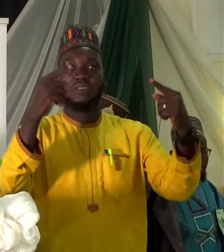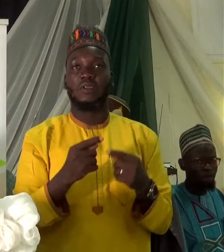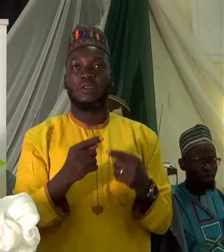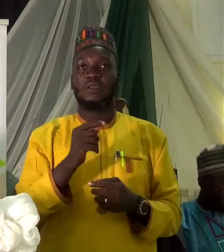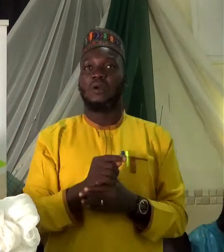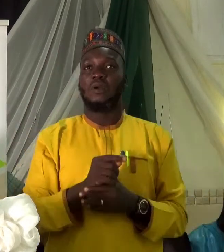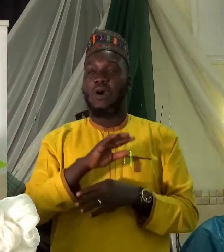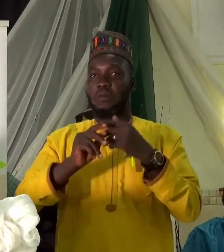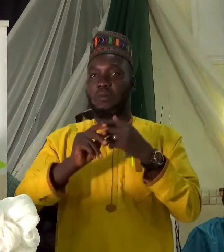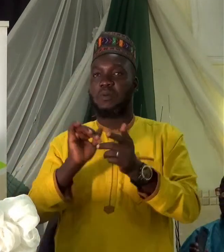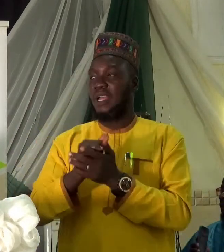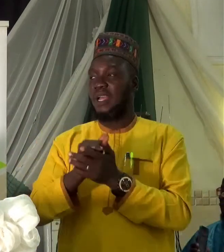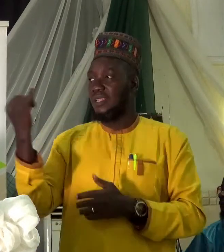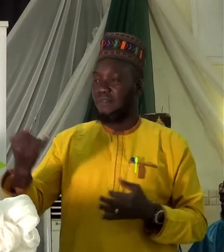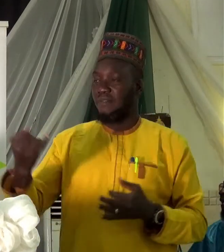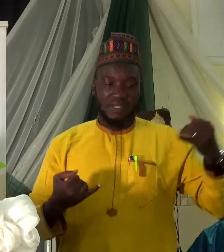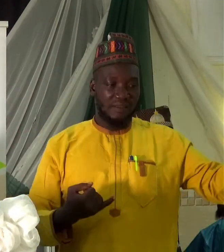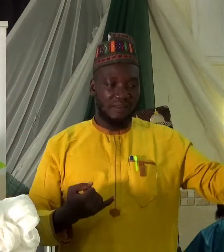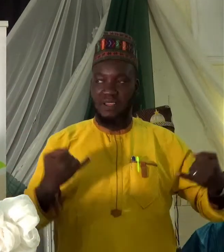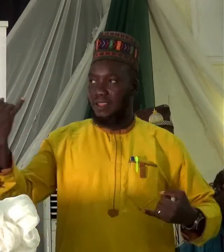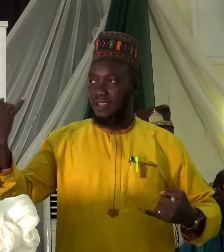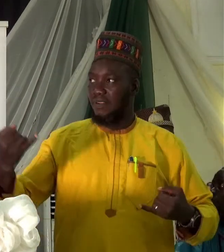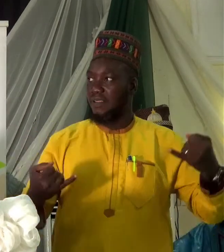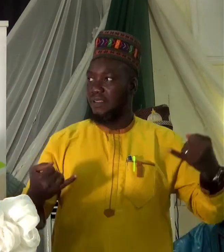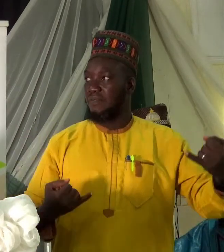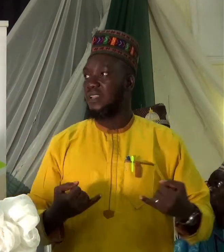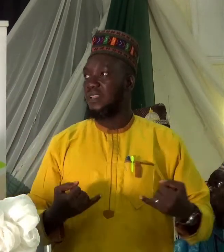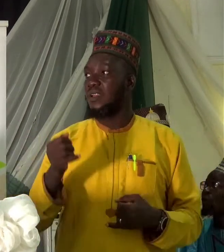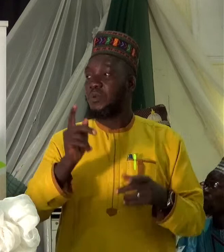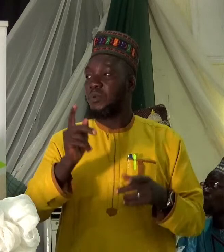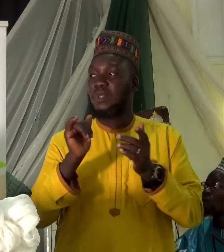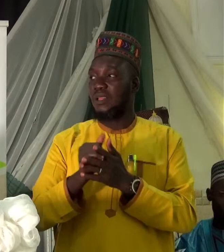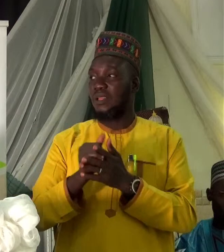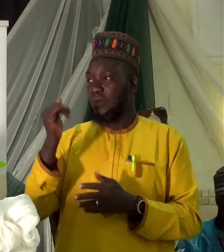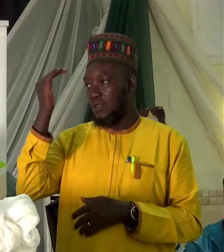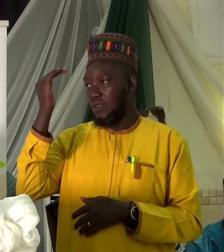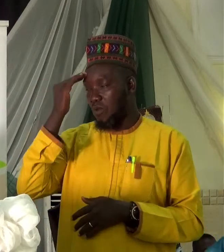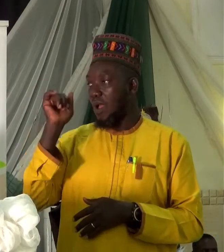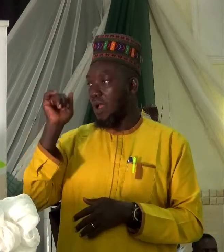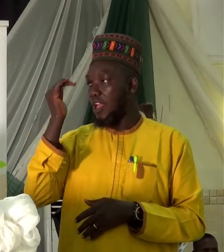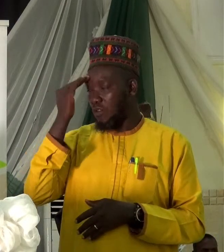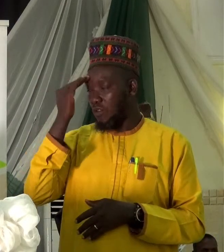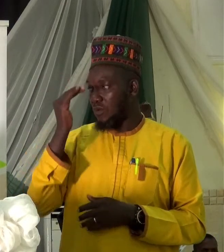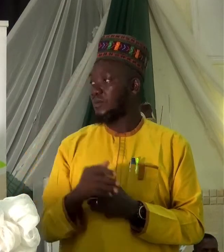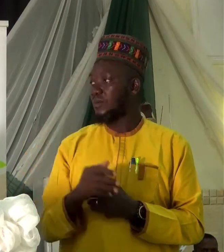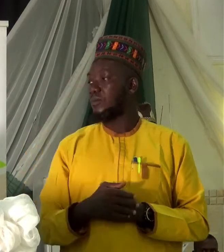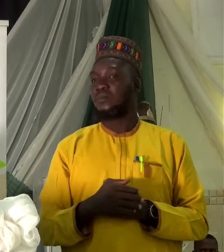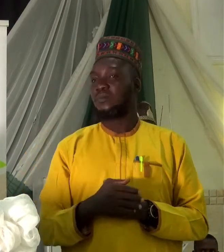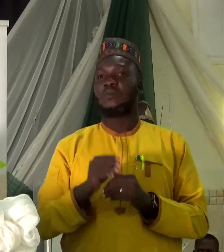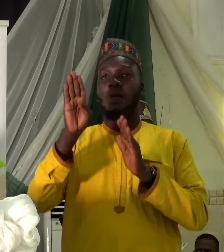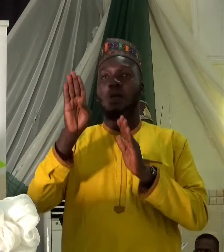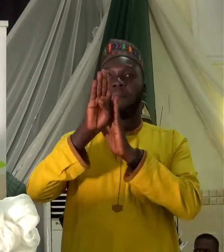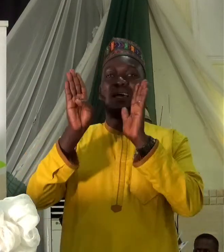bi ti a wa nbi an ti momo barista